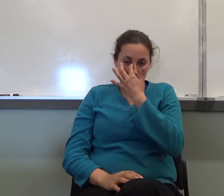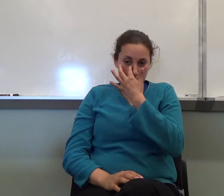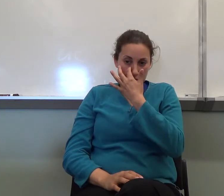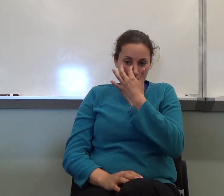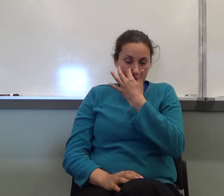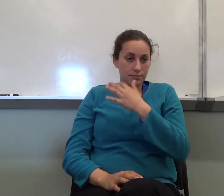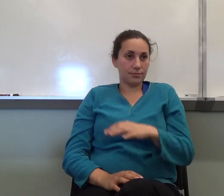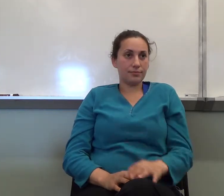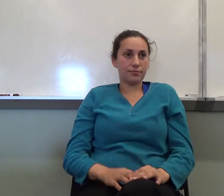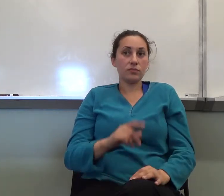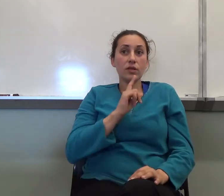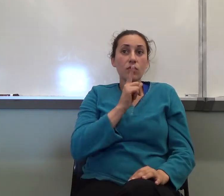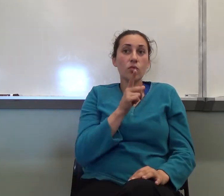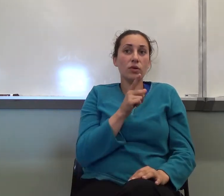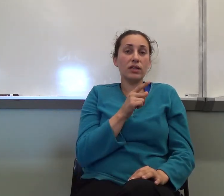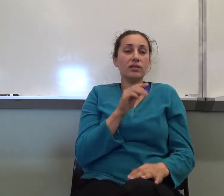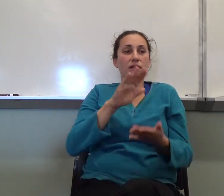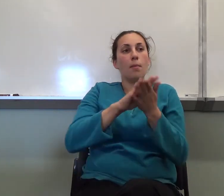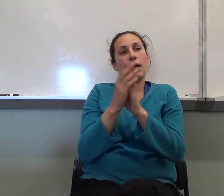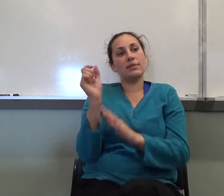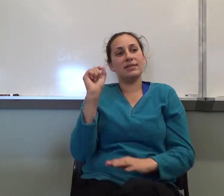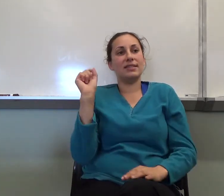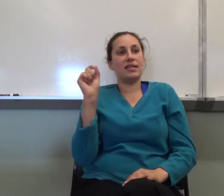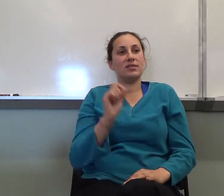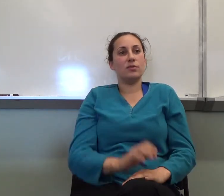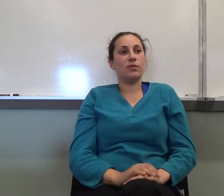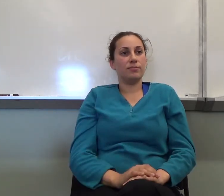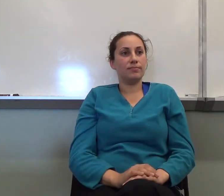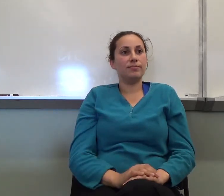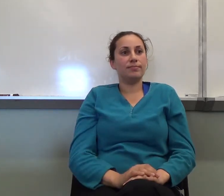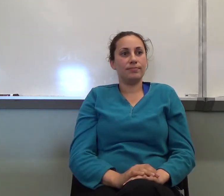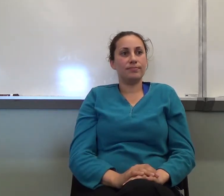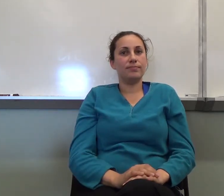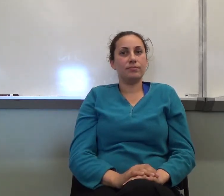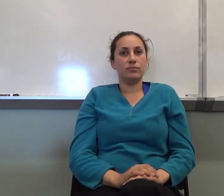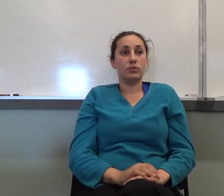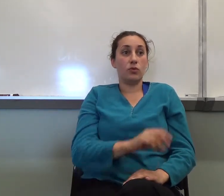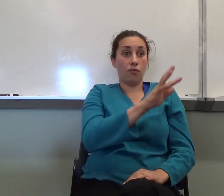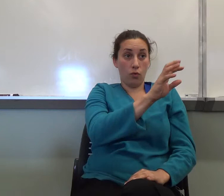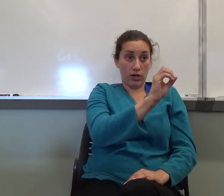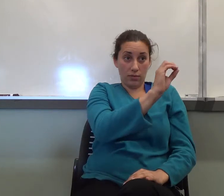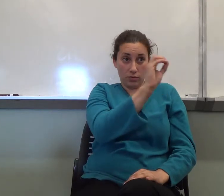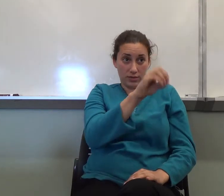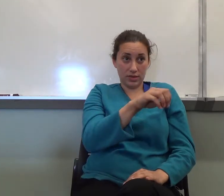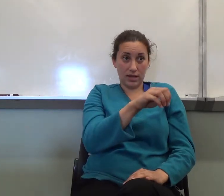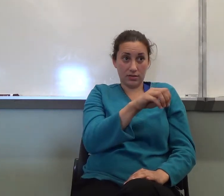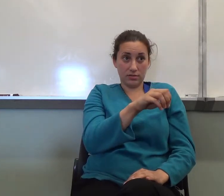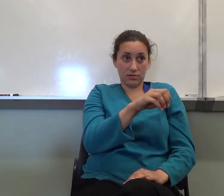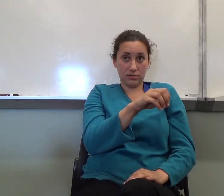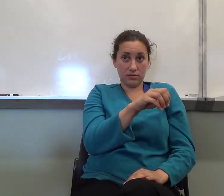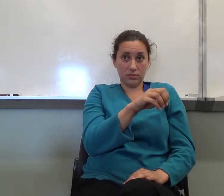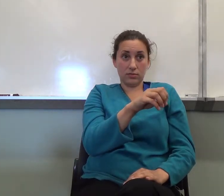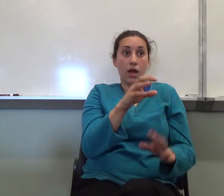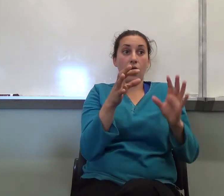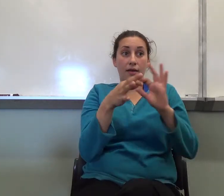No, it actually comes out to be a decimal, 62.5. So 40% of 62.5